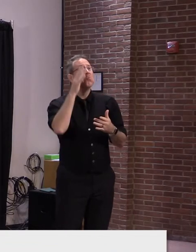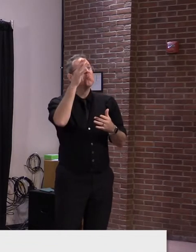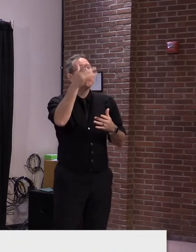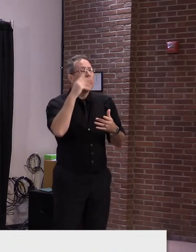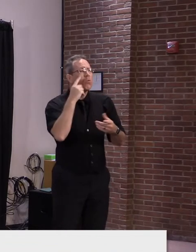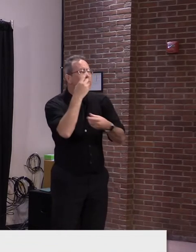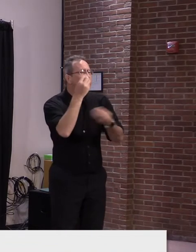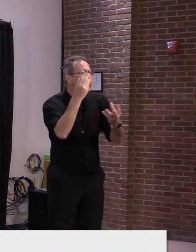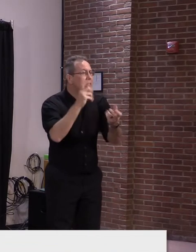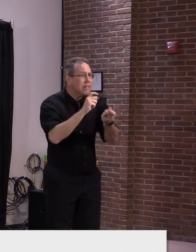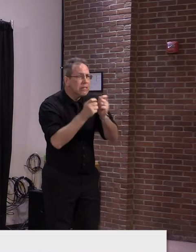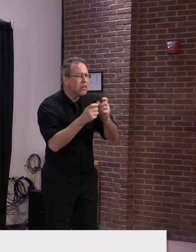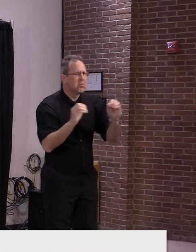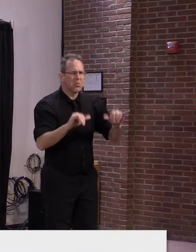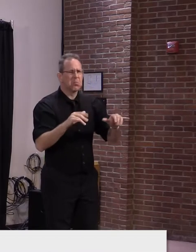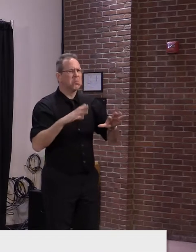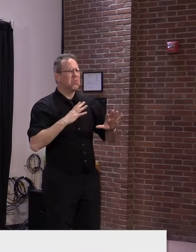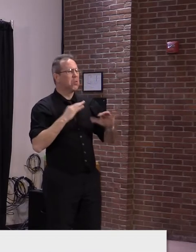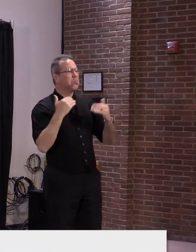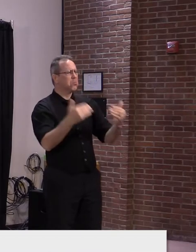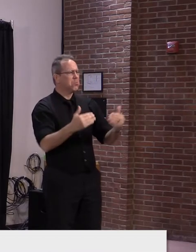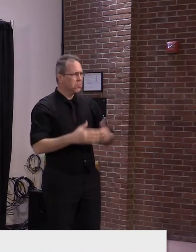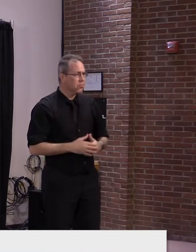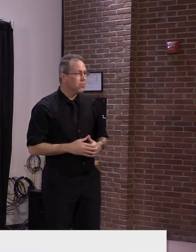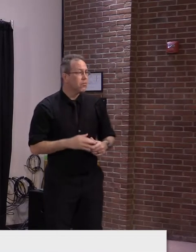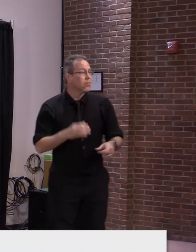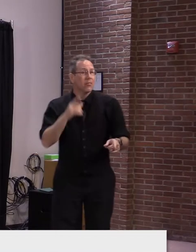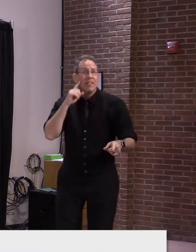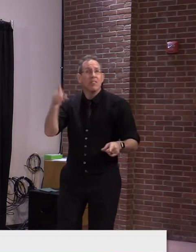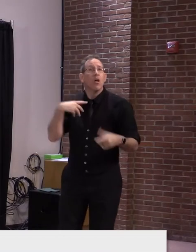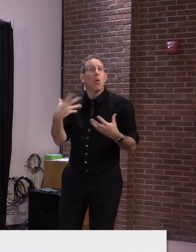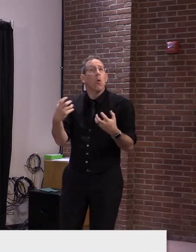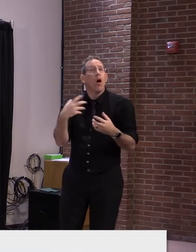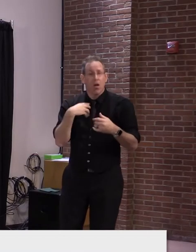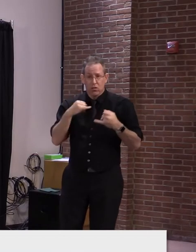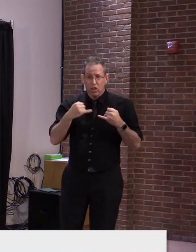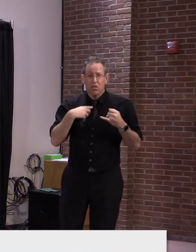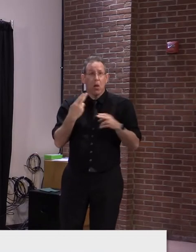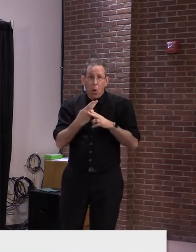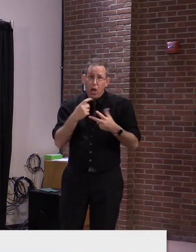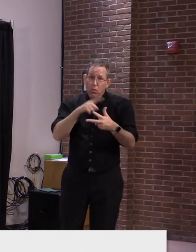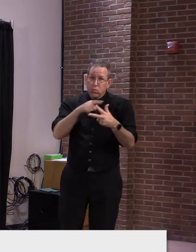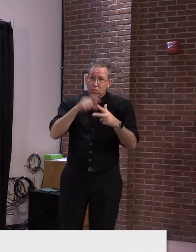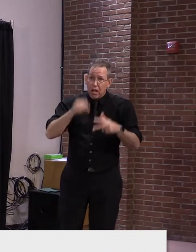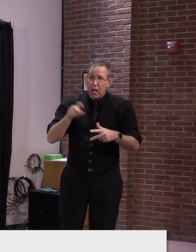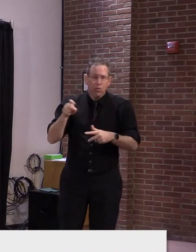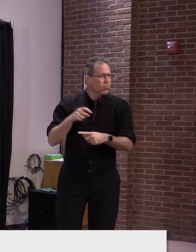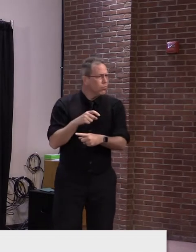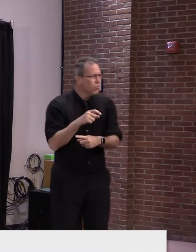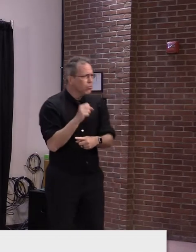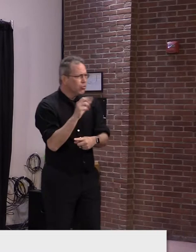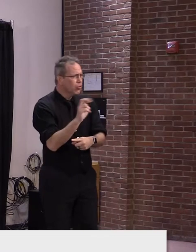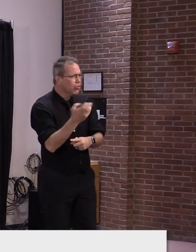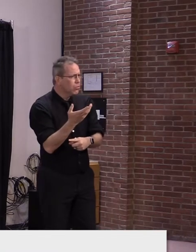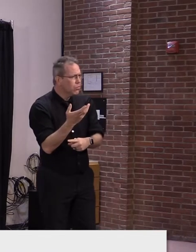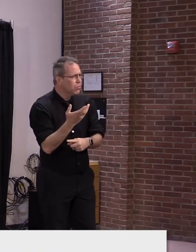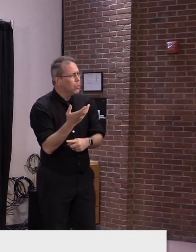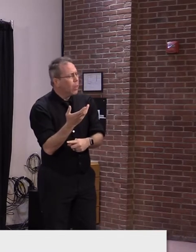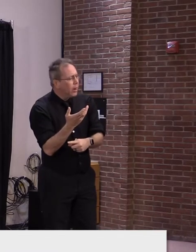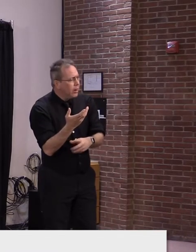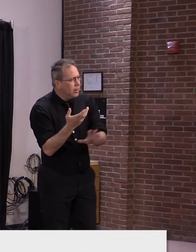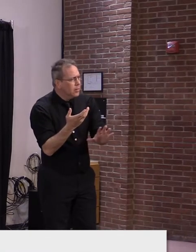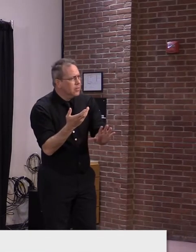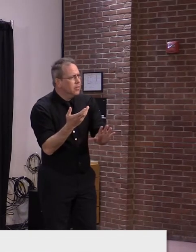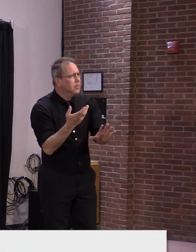And if they wanted a third shot, could they get one? Well, we're finding that they